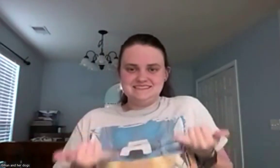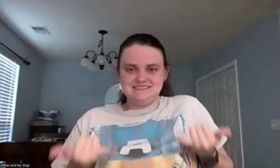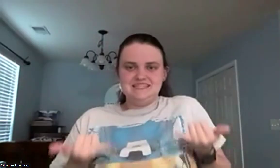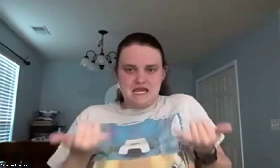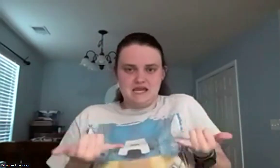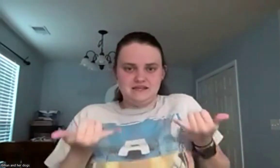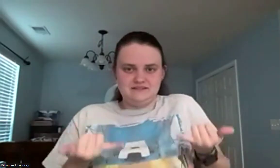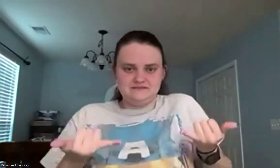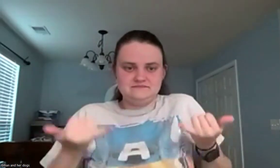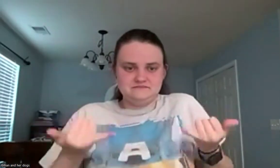today.